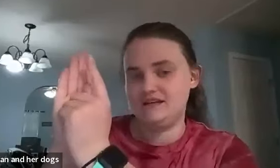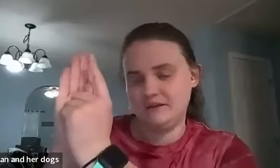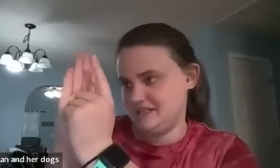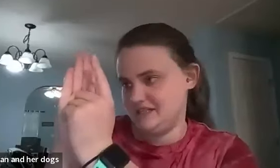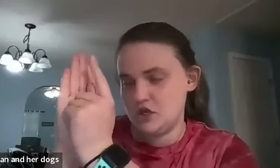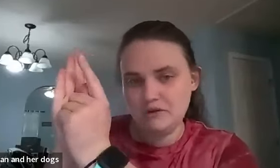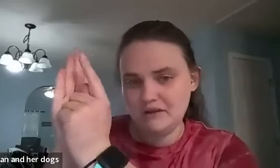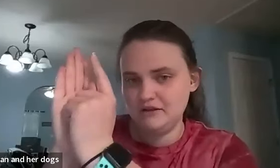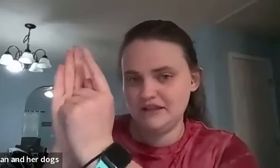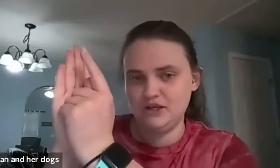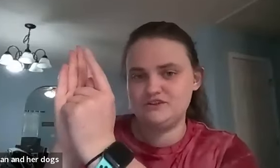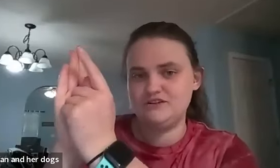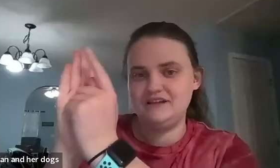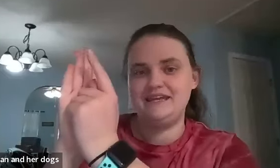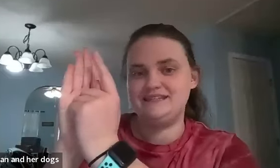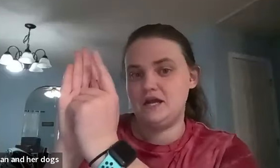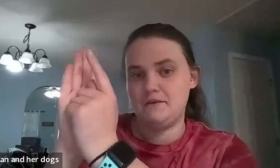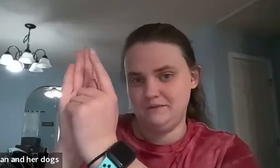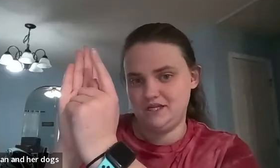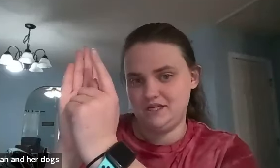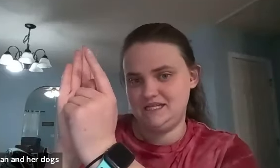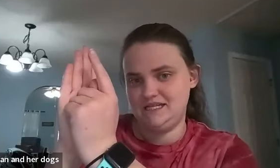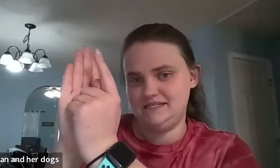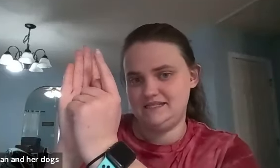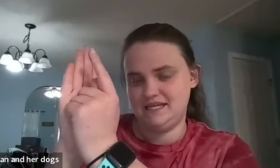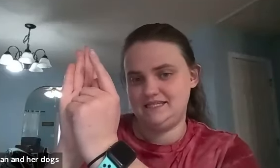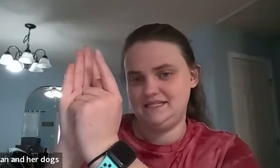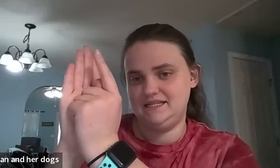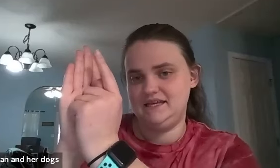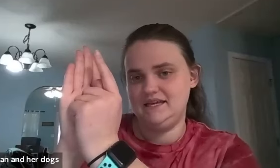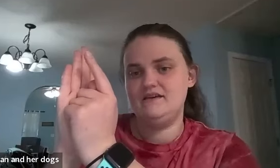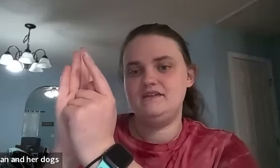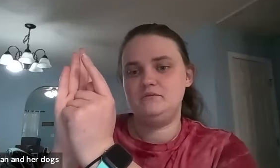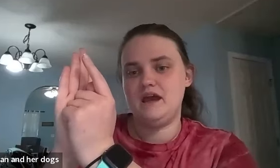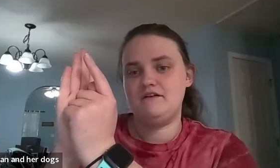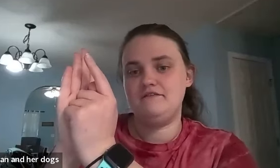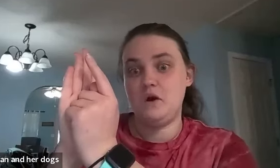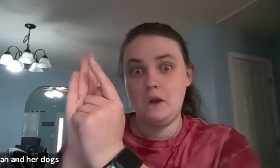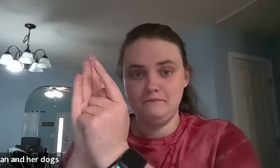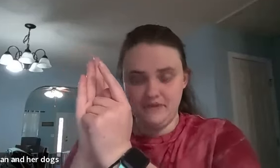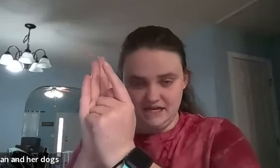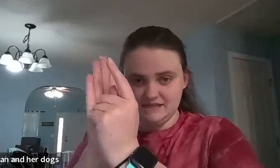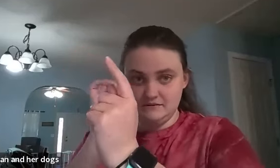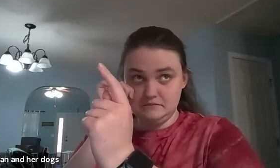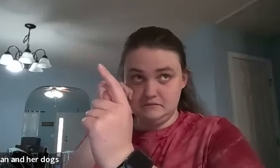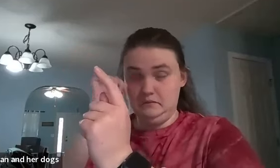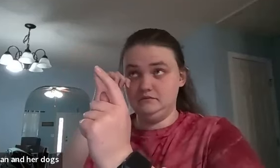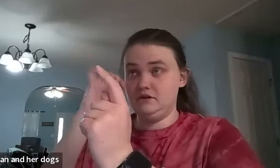I mean, it's so little, like you almost feel like your hand's not moving much. Second. Then we have our minute. Sorry,